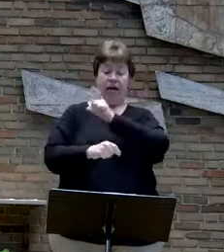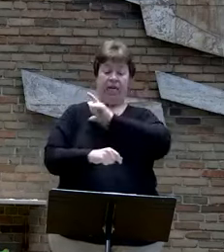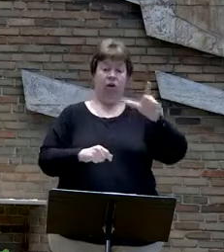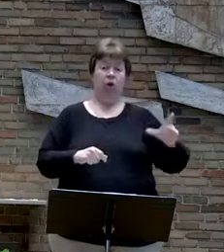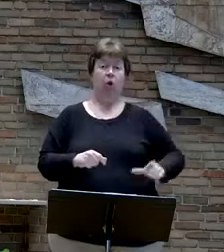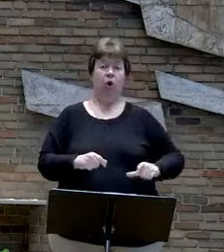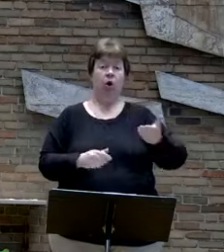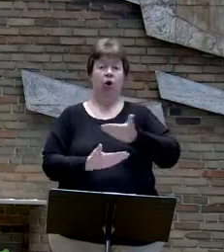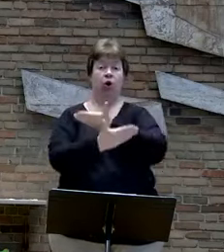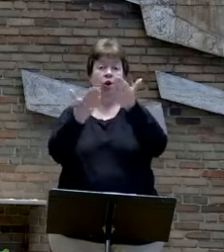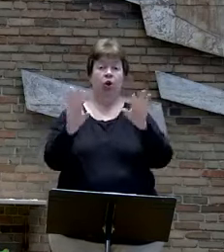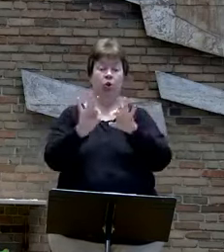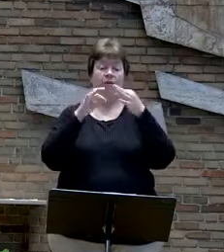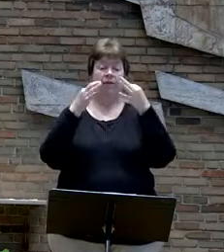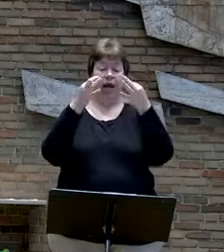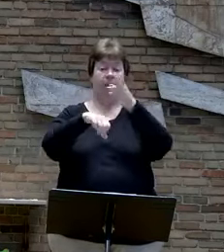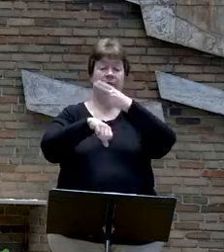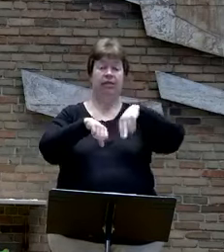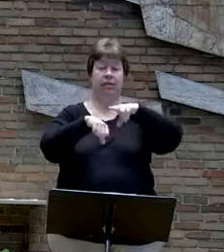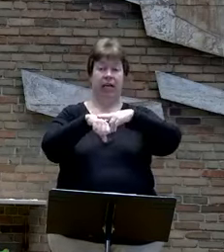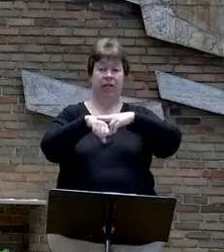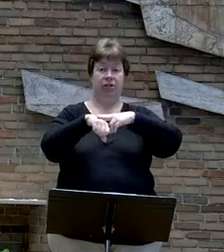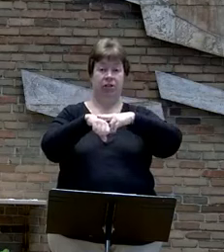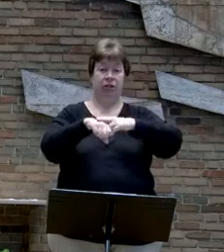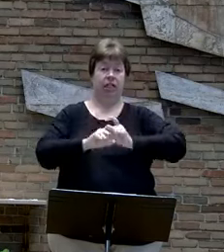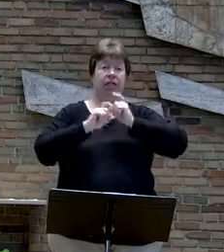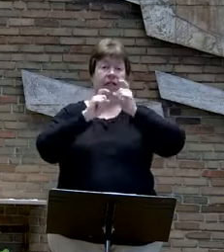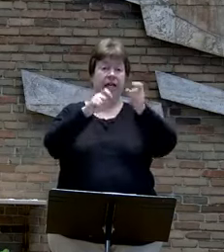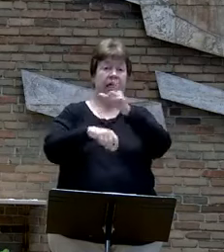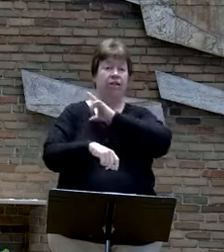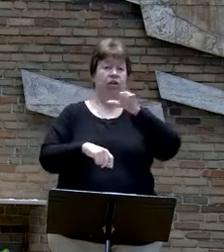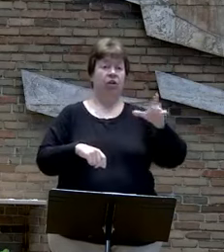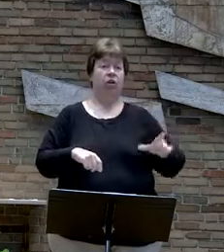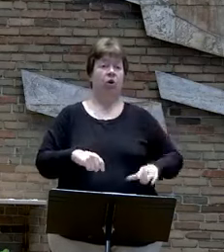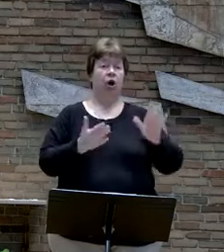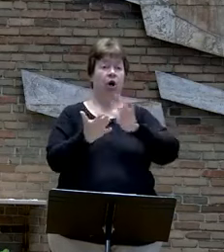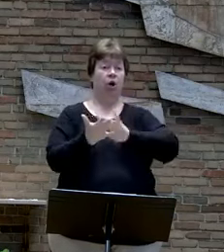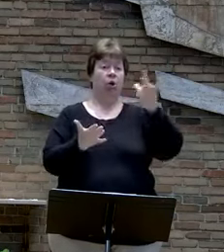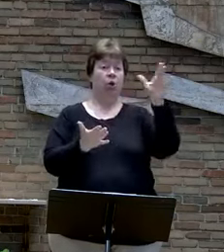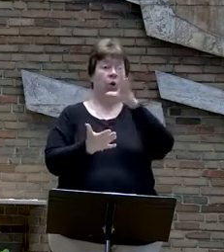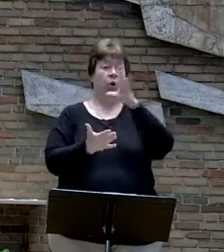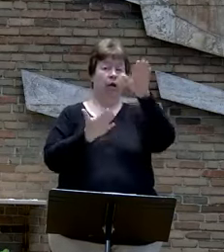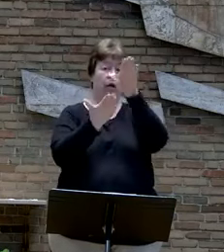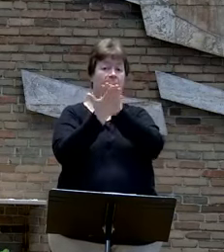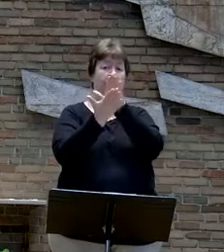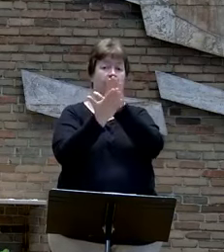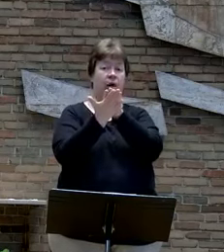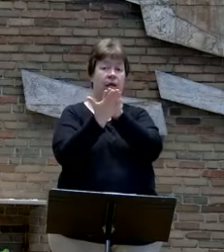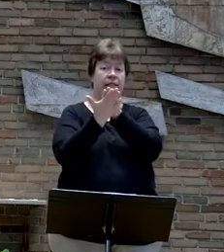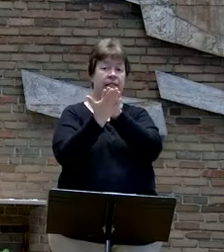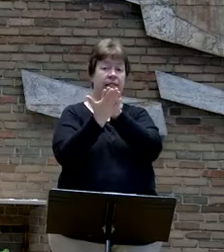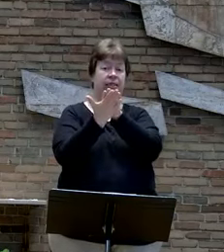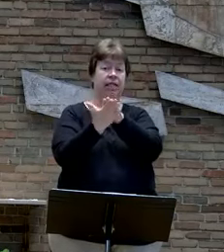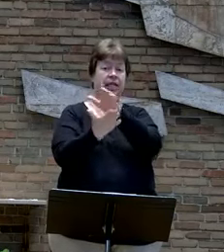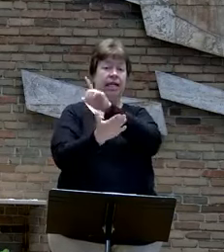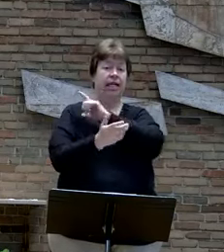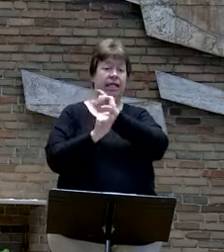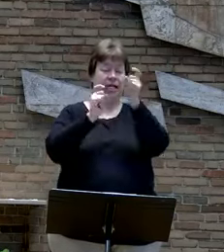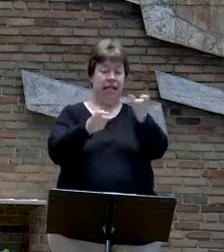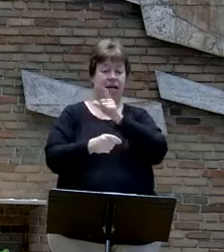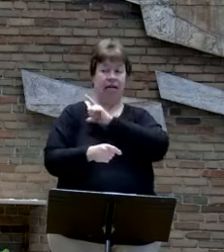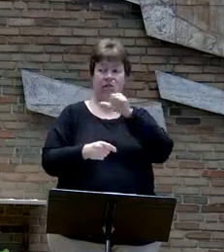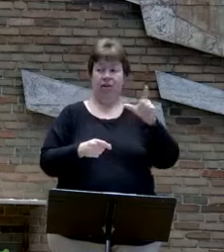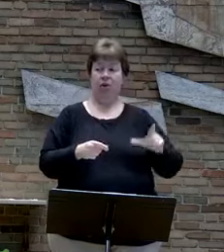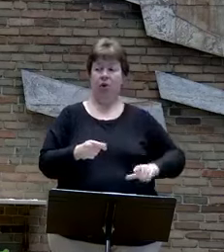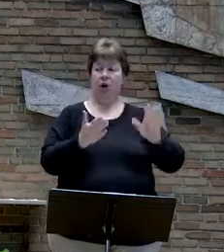Lord, you families of nations. Give to the Lord glory and praise. Give to the